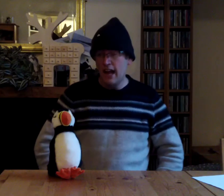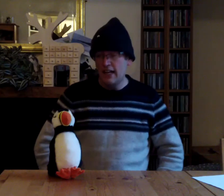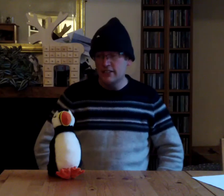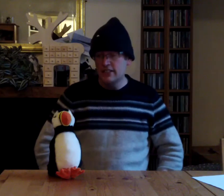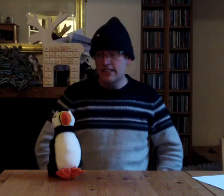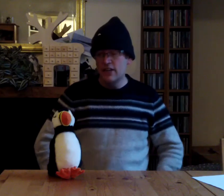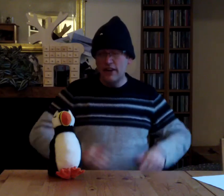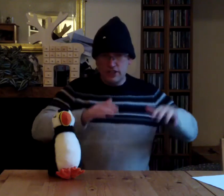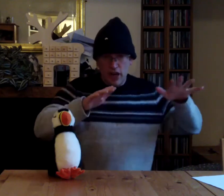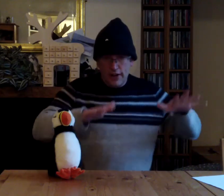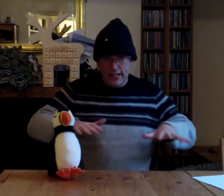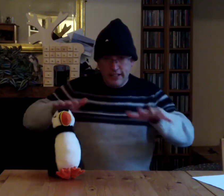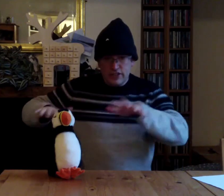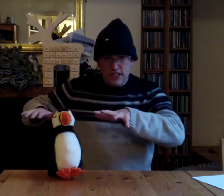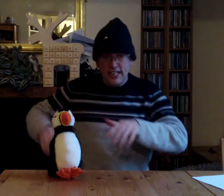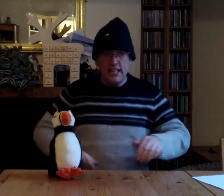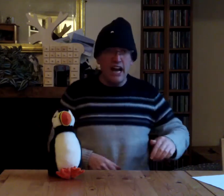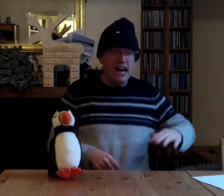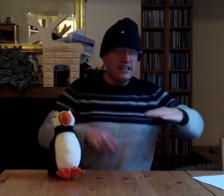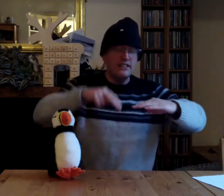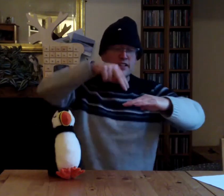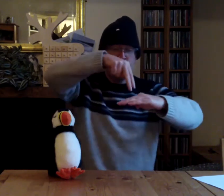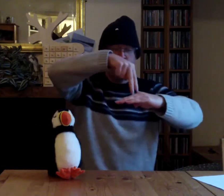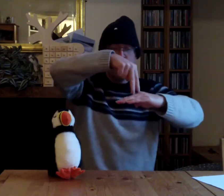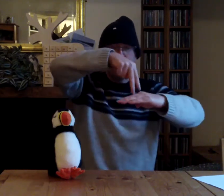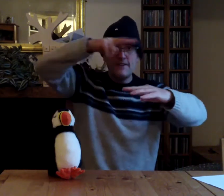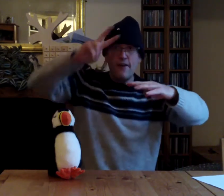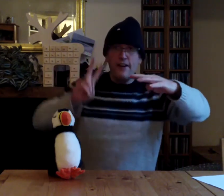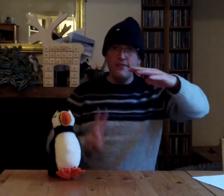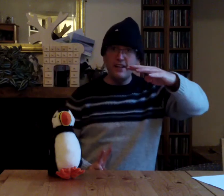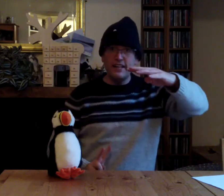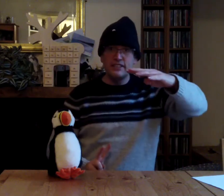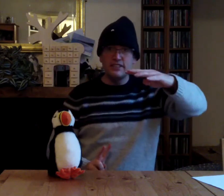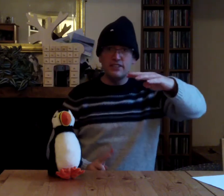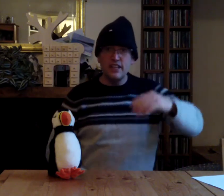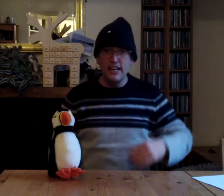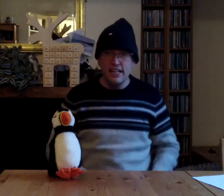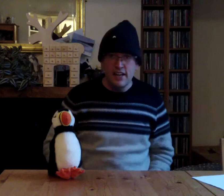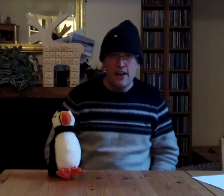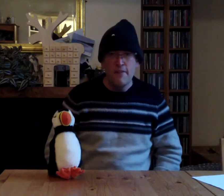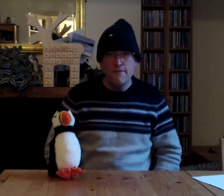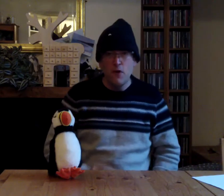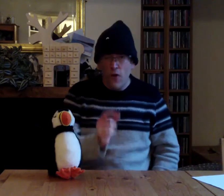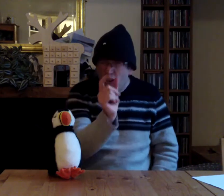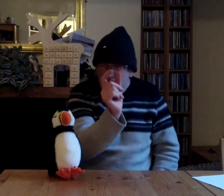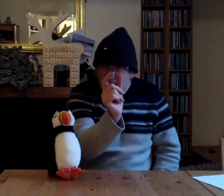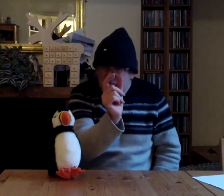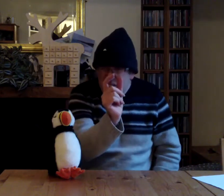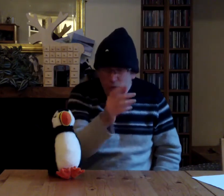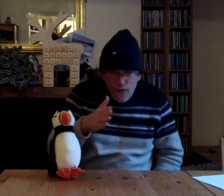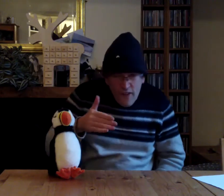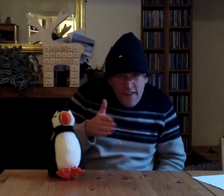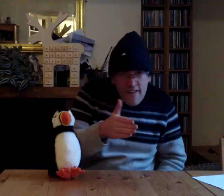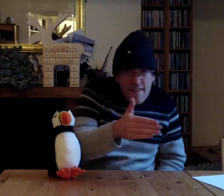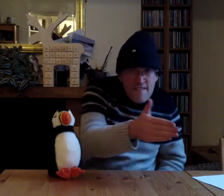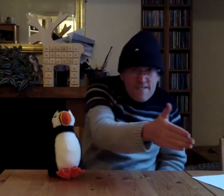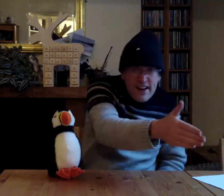and he likes going in the sea and diving into the sea for little